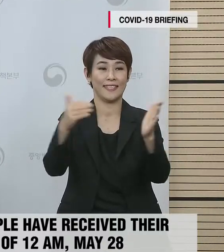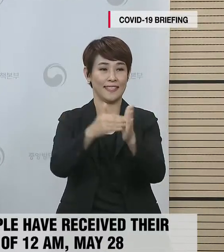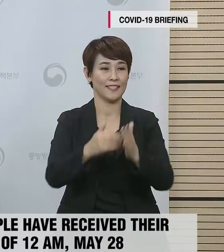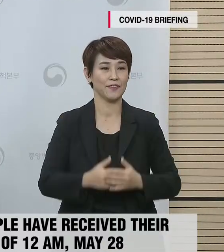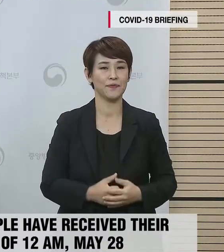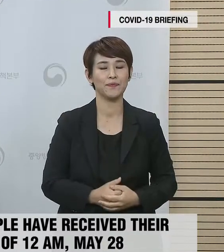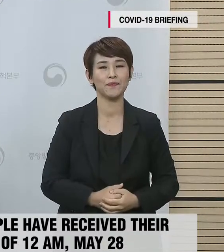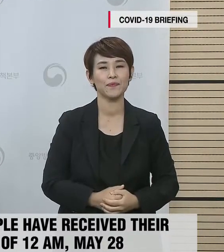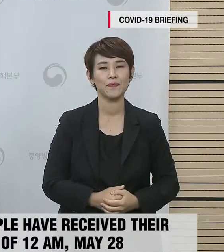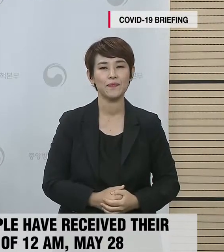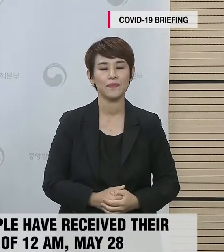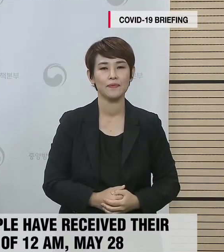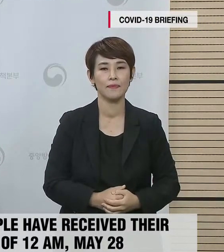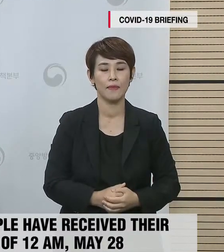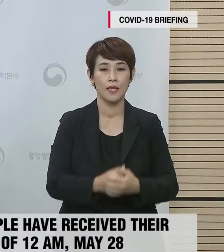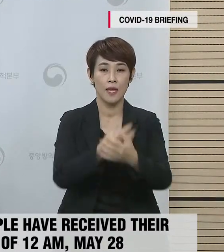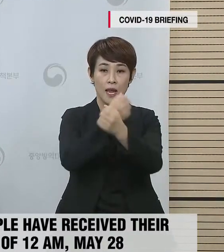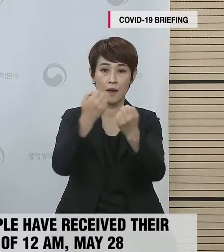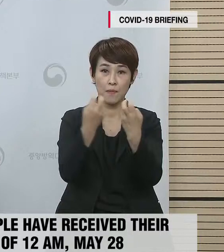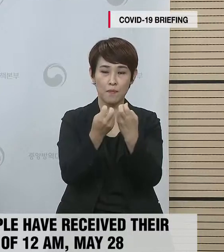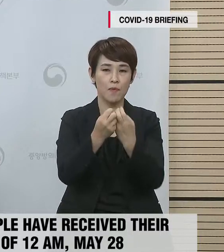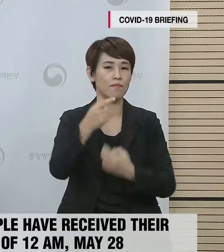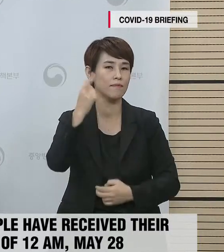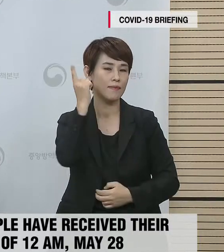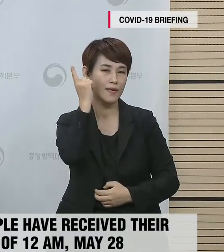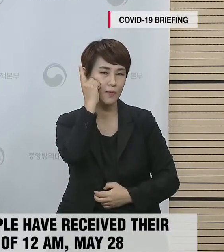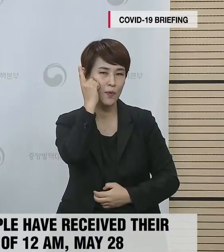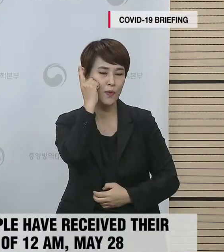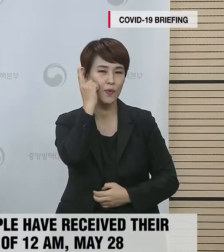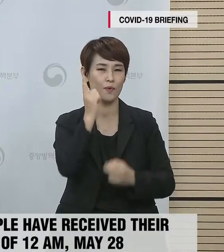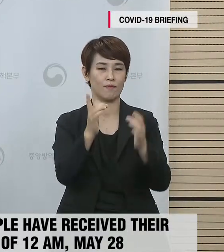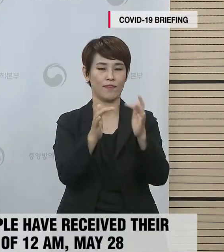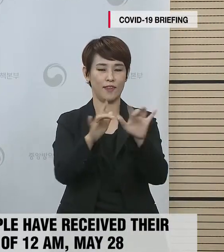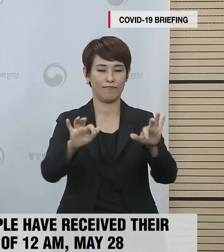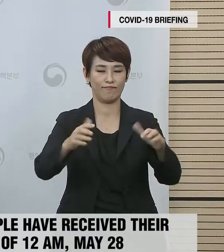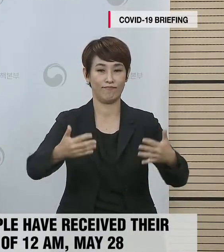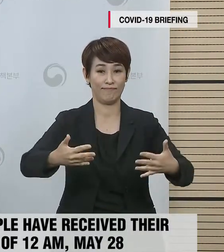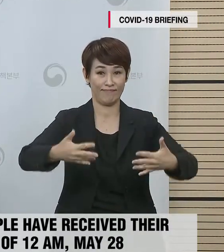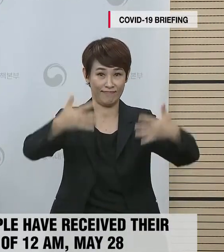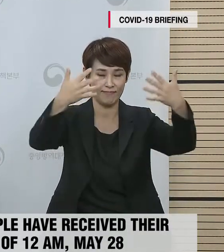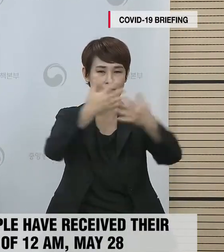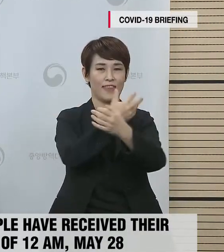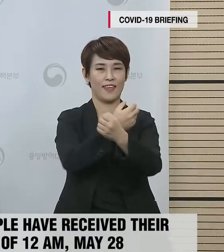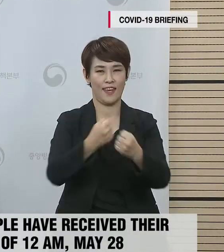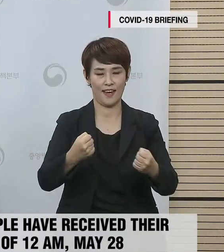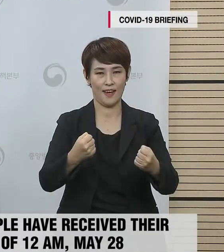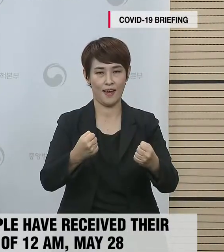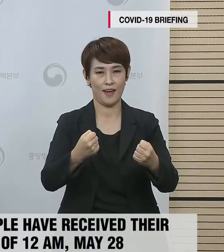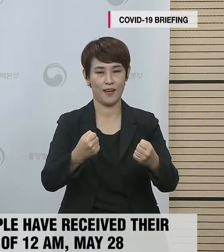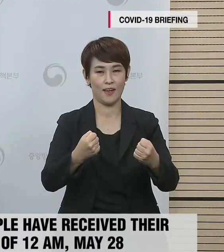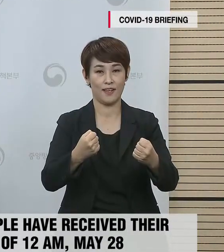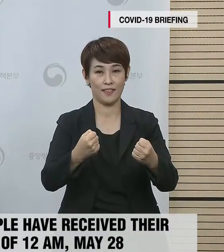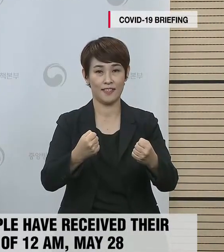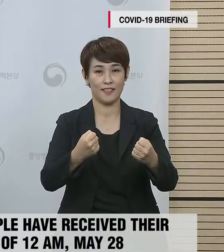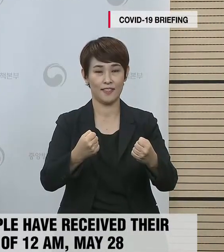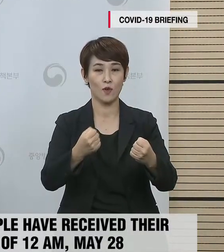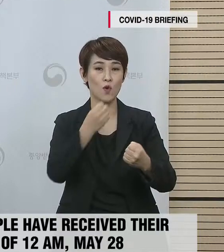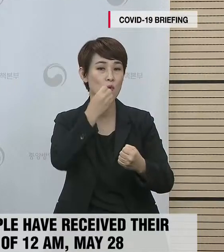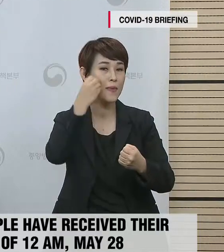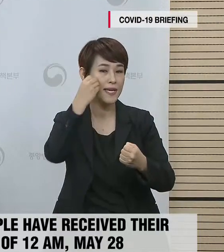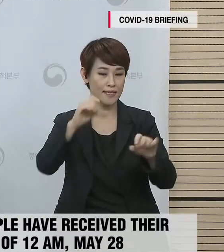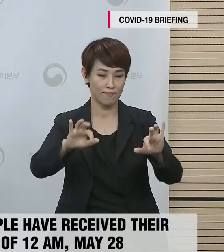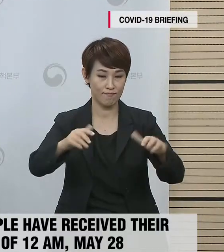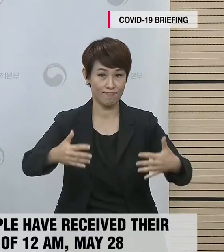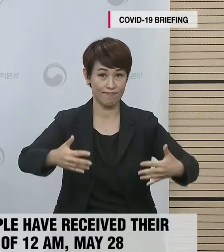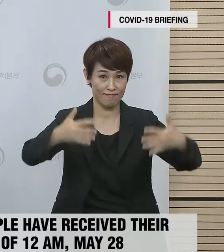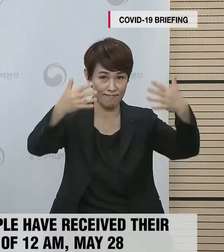we also will be having these bookings ongoing, and you can also do so by utilizing the PC or